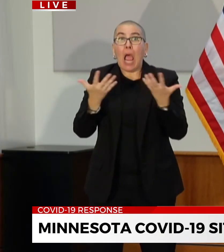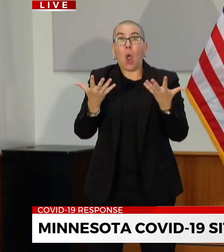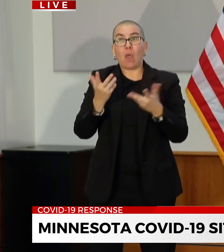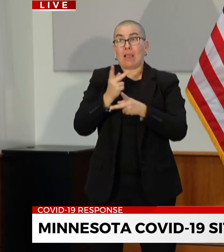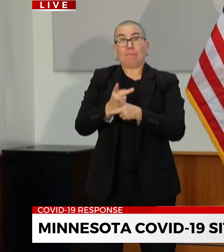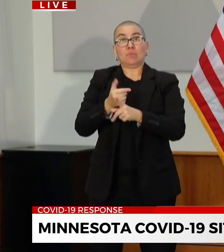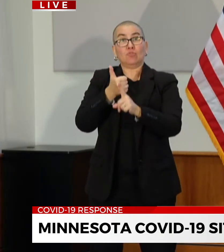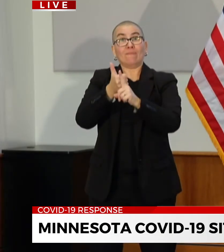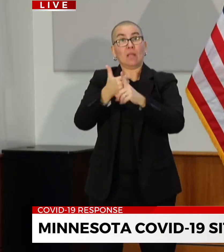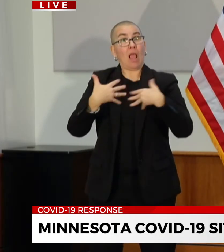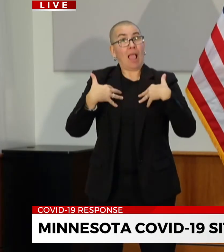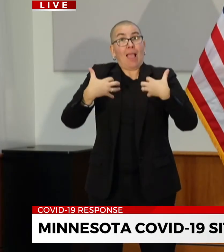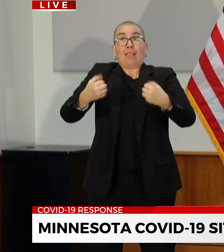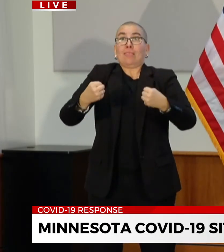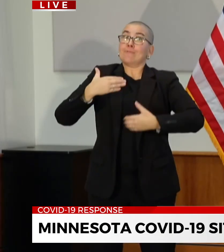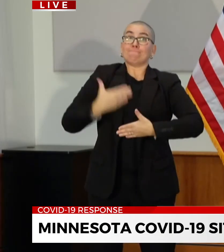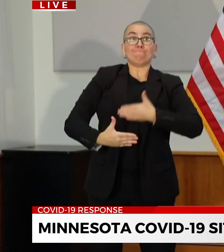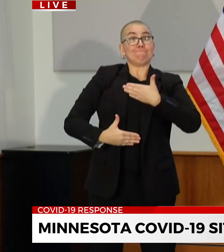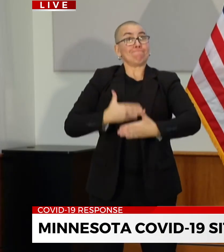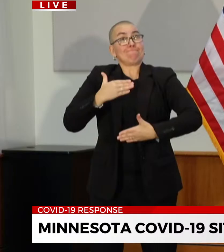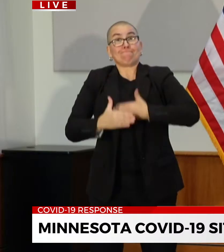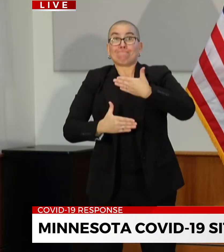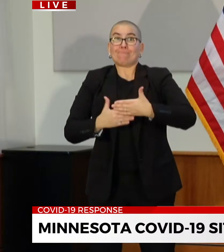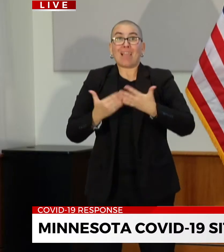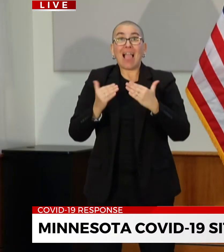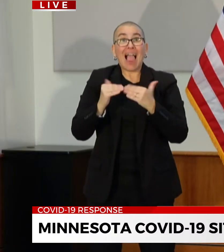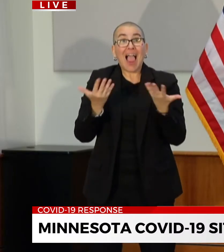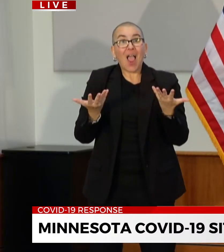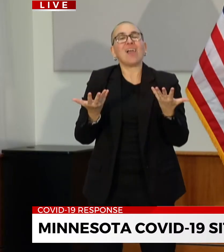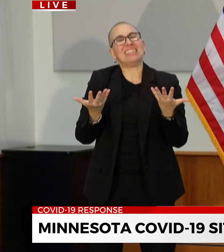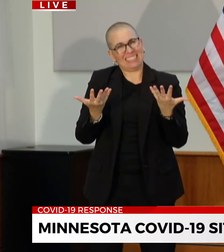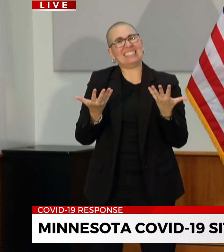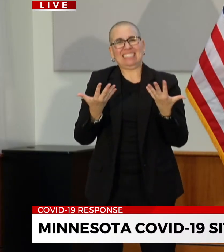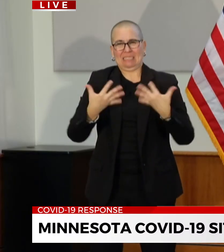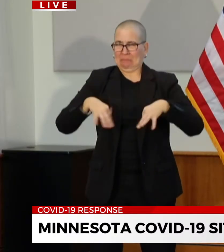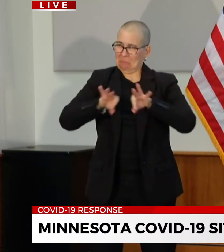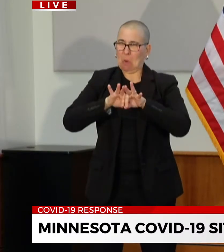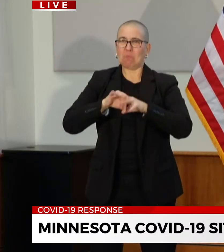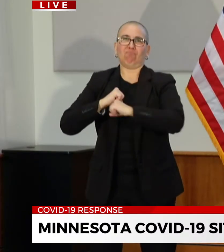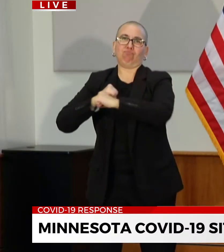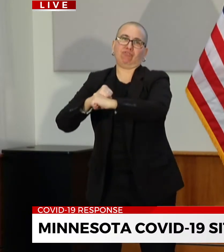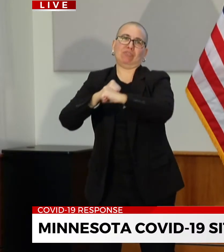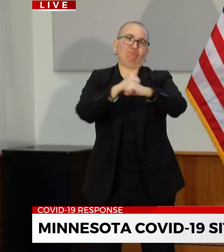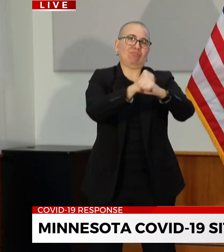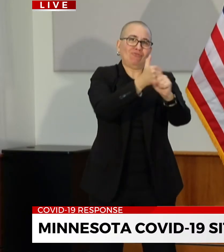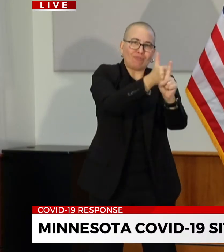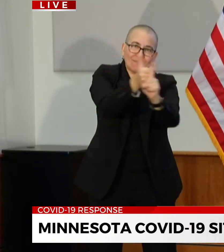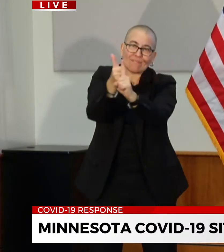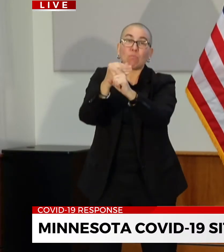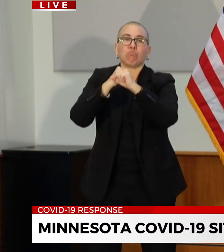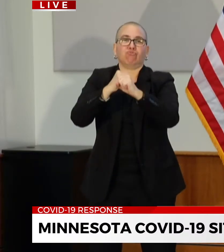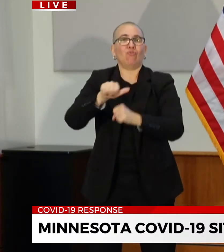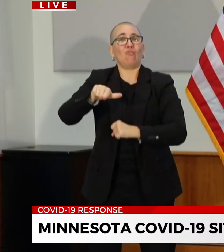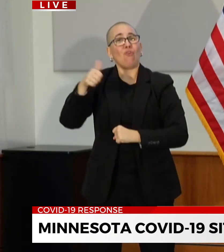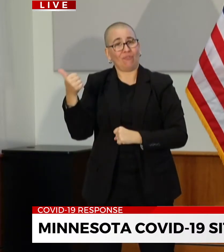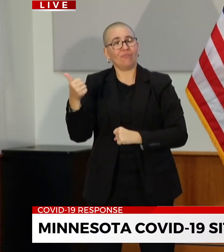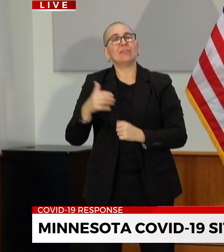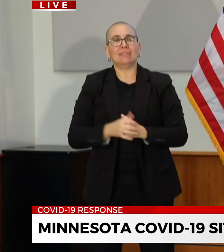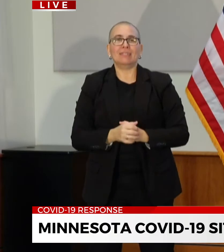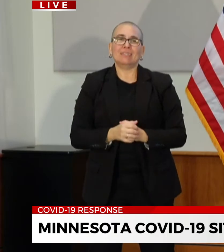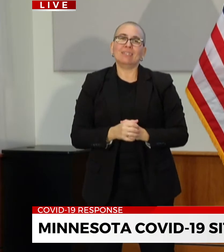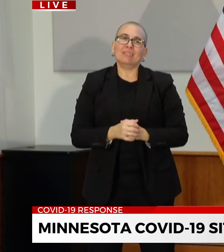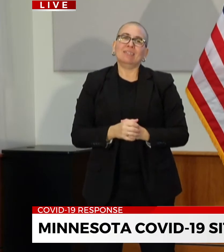to stop the spread of COVID-19 now. If we can continue to do all of these things together, and I too want to join the